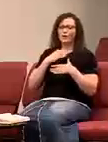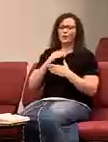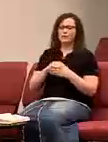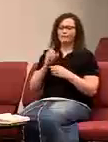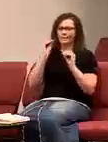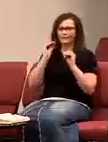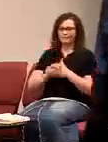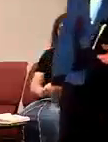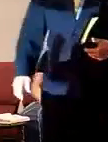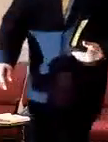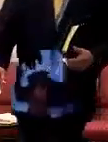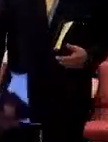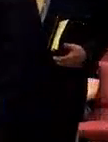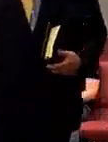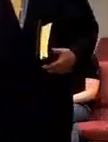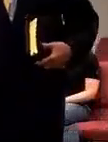Bless you.